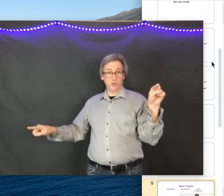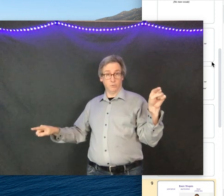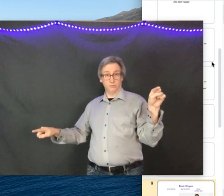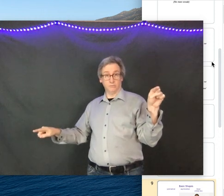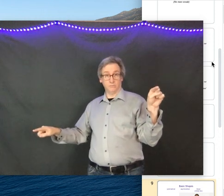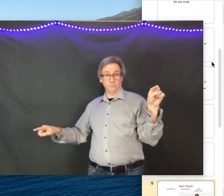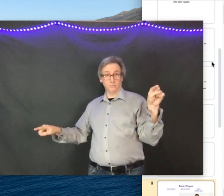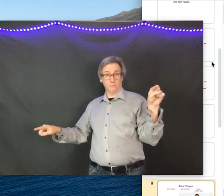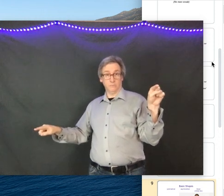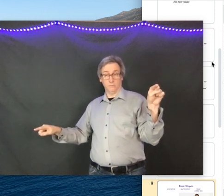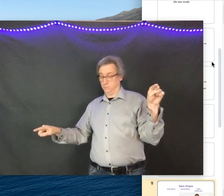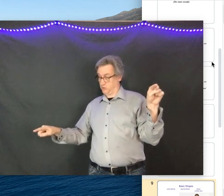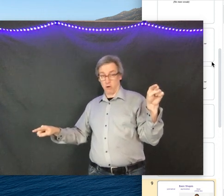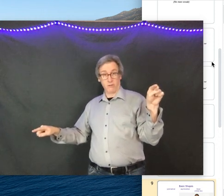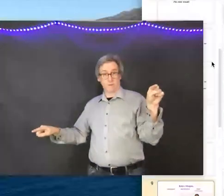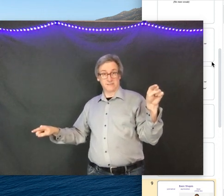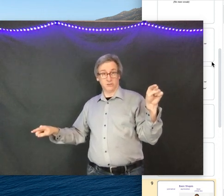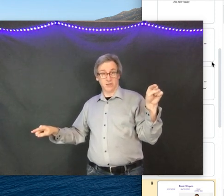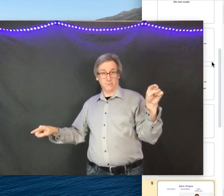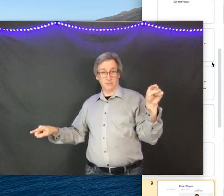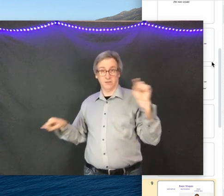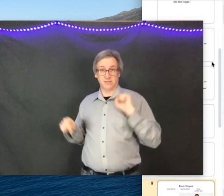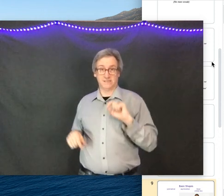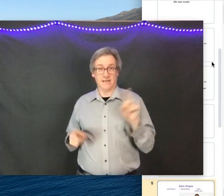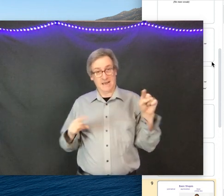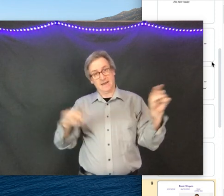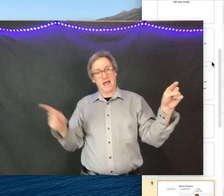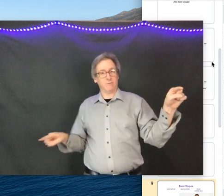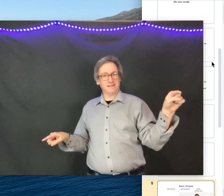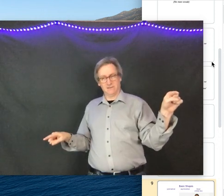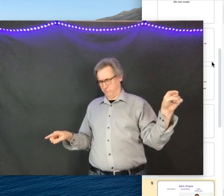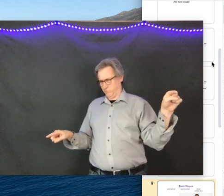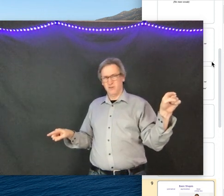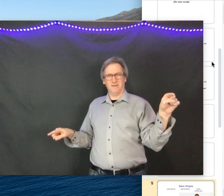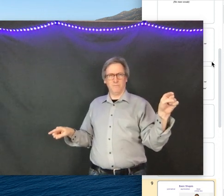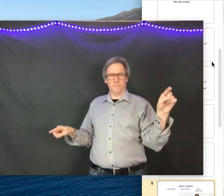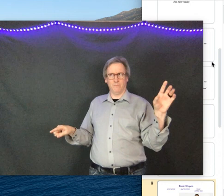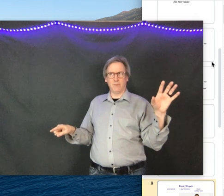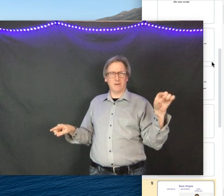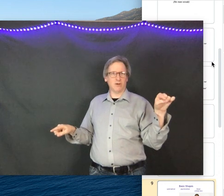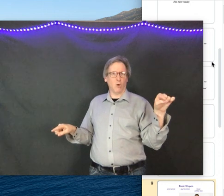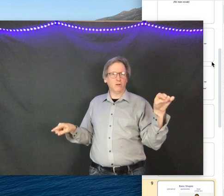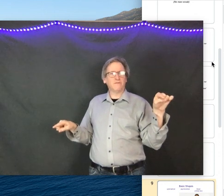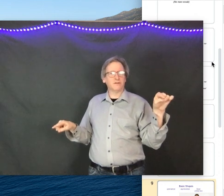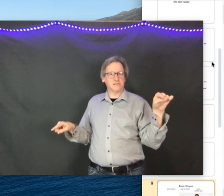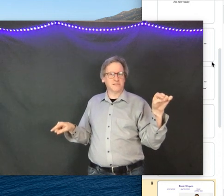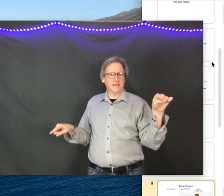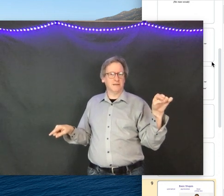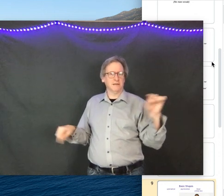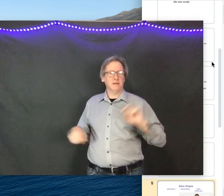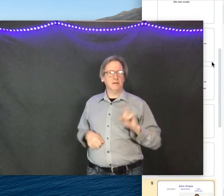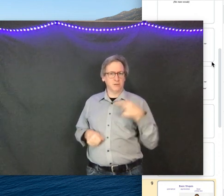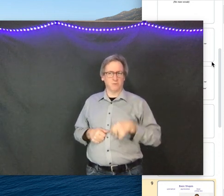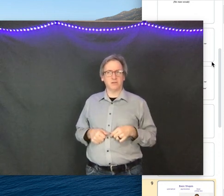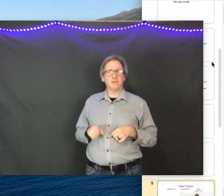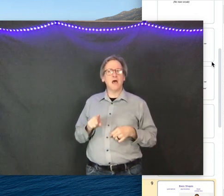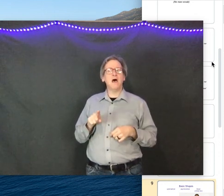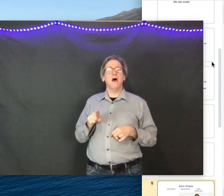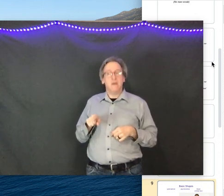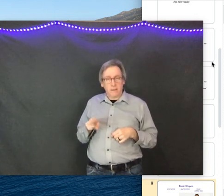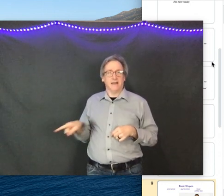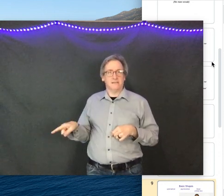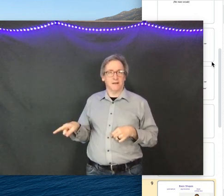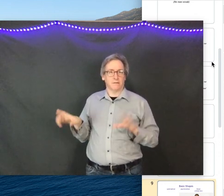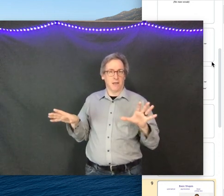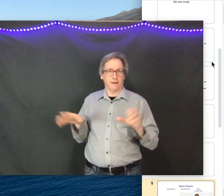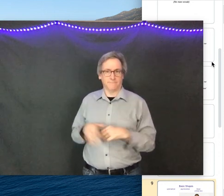then draw the rest of the shape until it gets to the end. And I would say be prepared to hold it for just a second till the person goes,